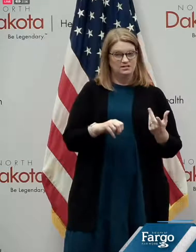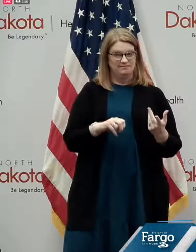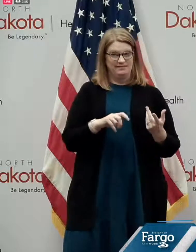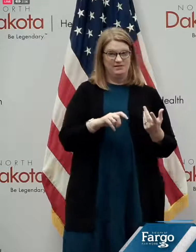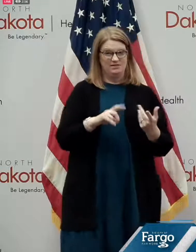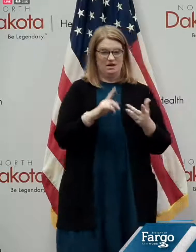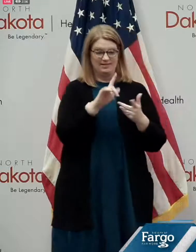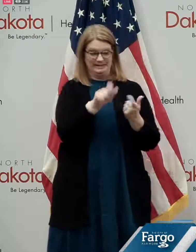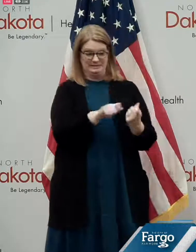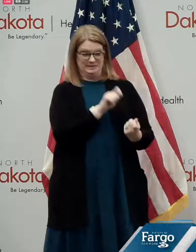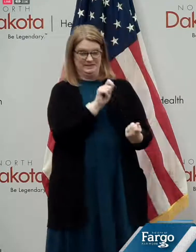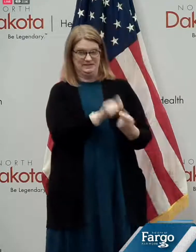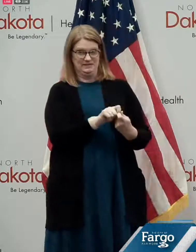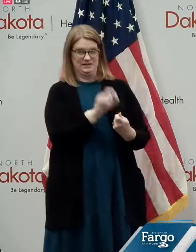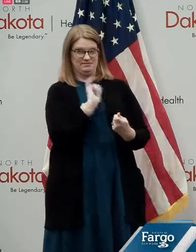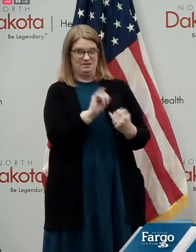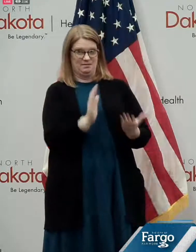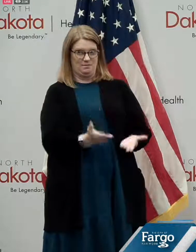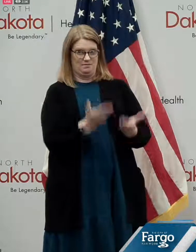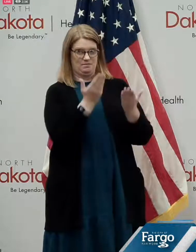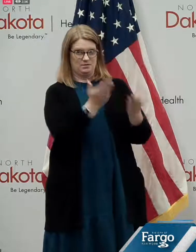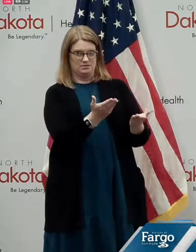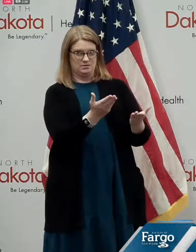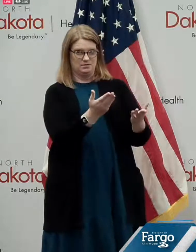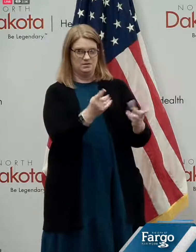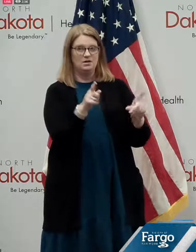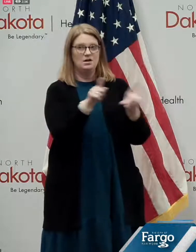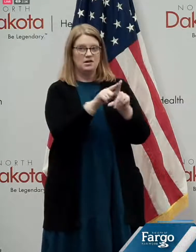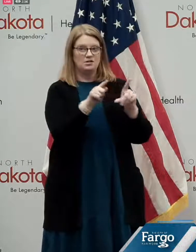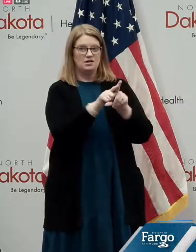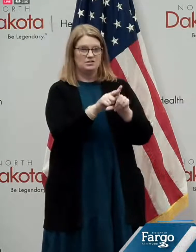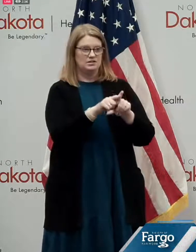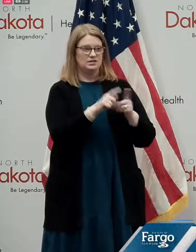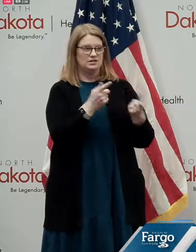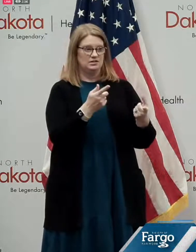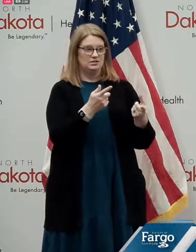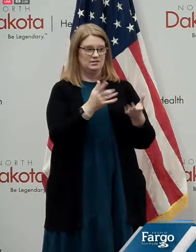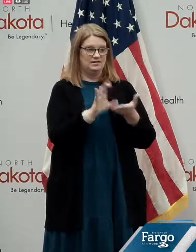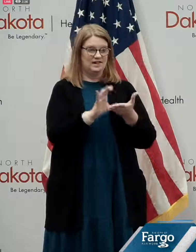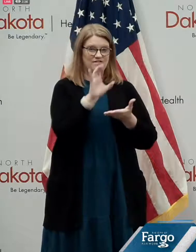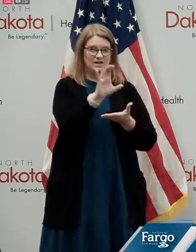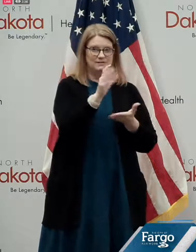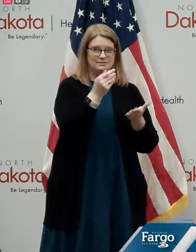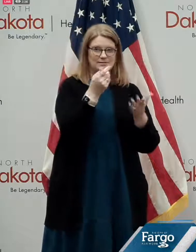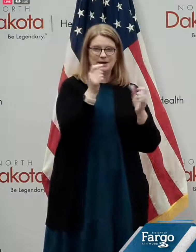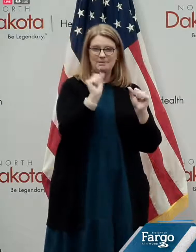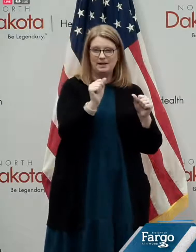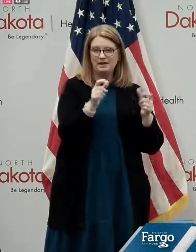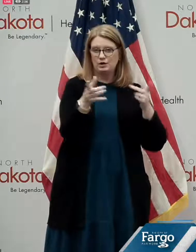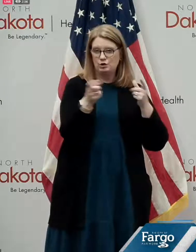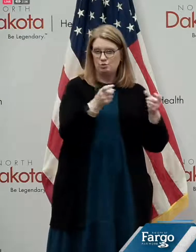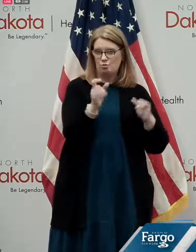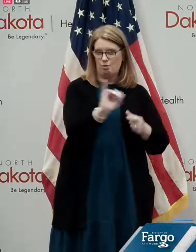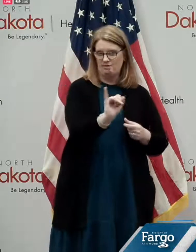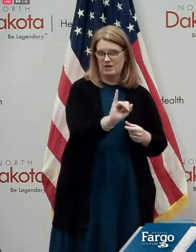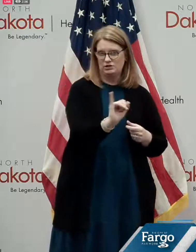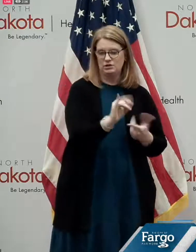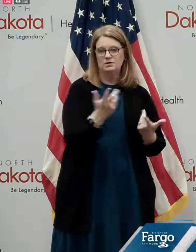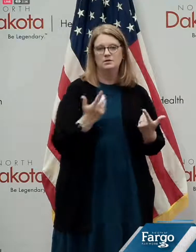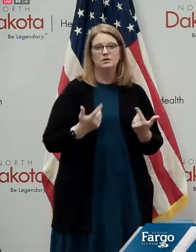the proposal and the direct link and tie that's made to the investment's ability to control infection.